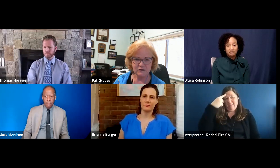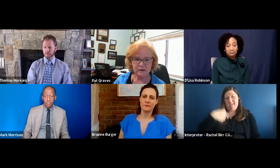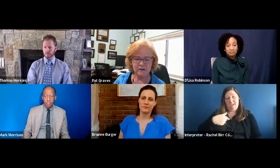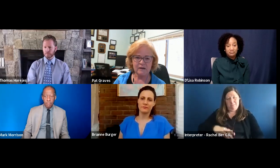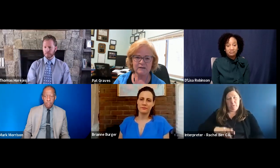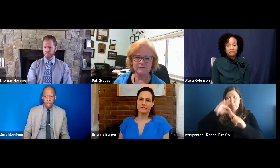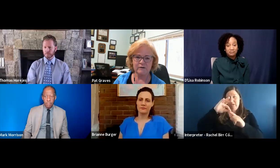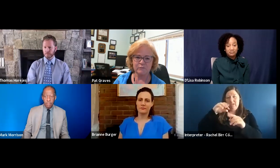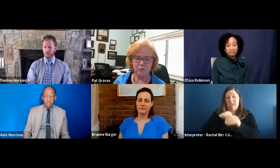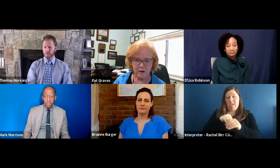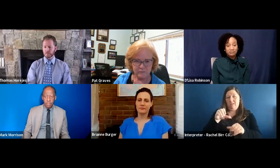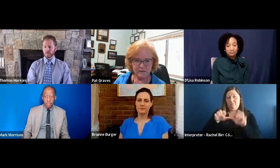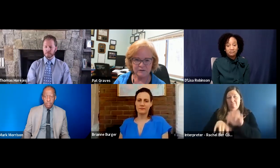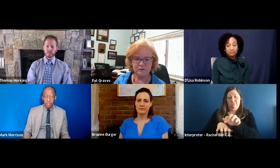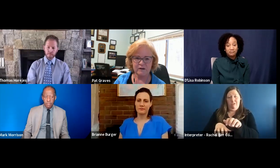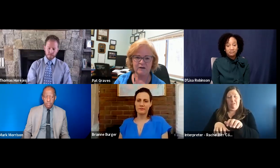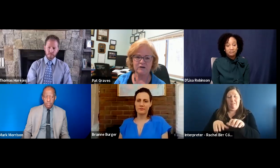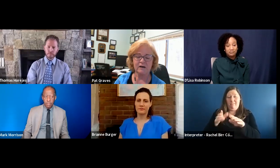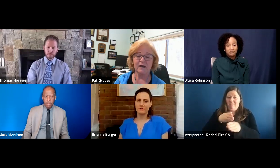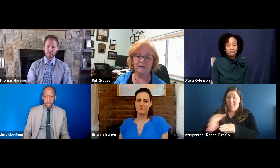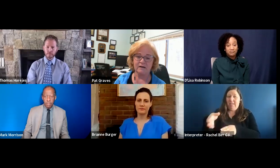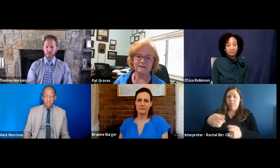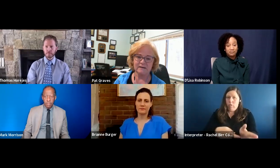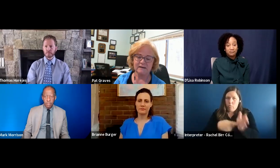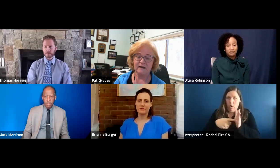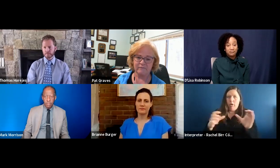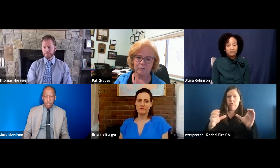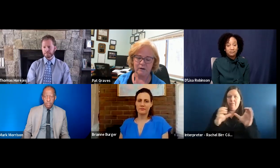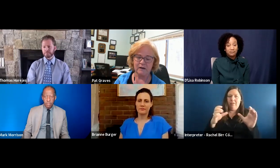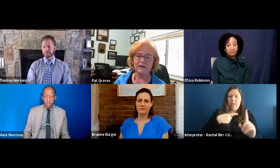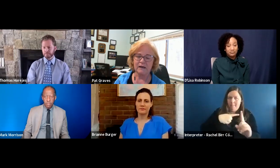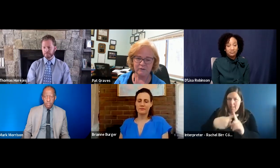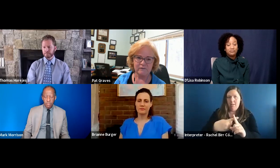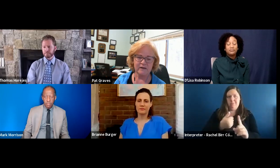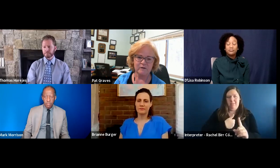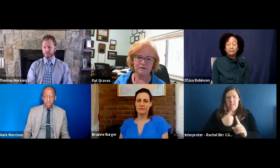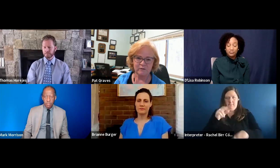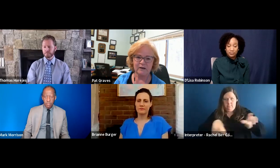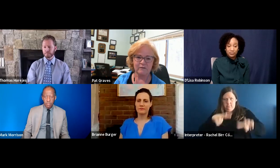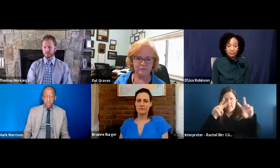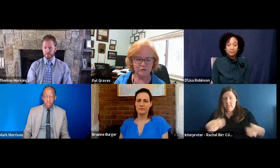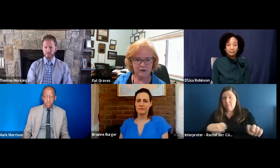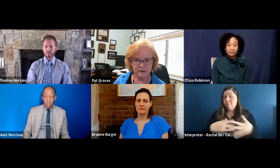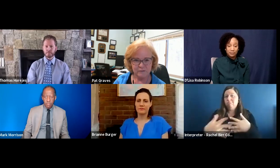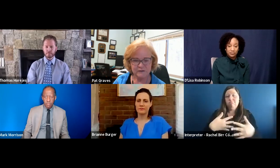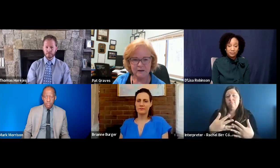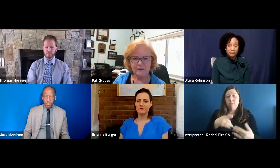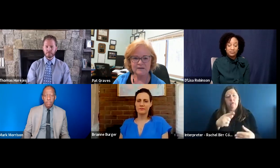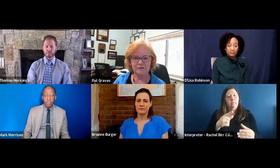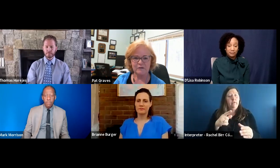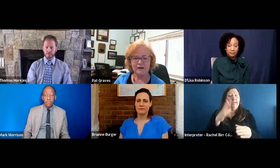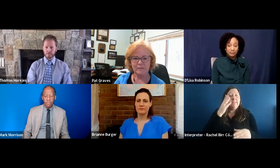the industry as far as requiring the certification and then assessing everyone, even if they've been doing it for 20